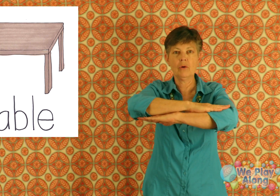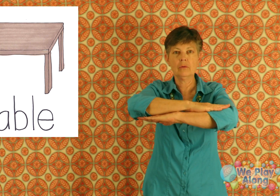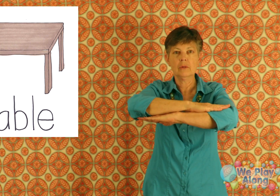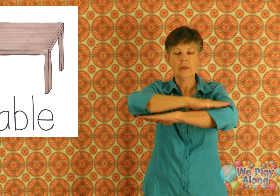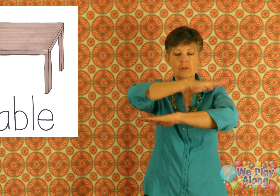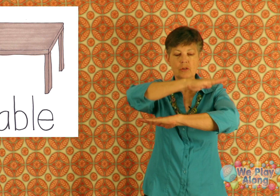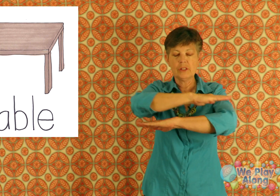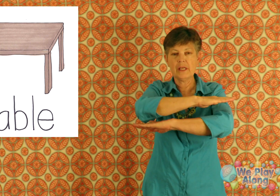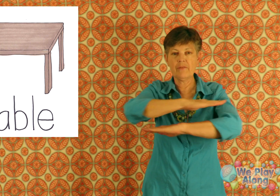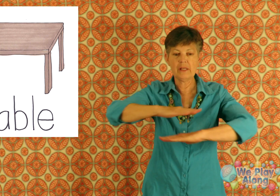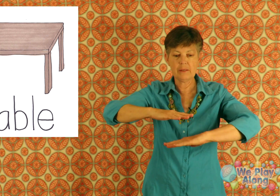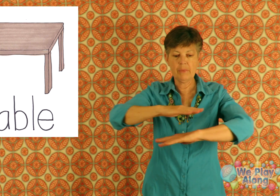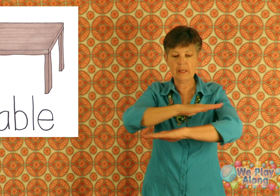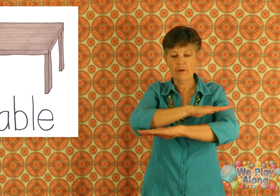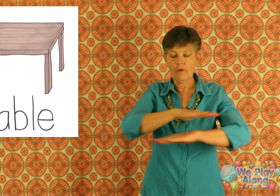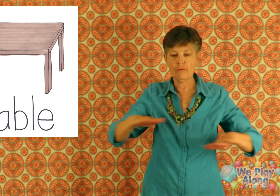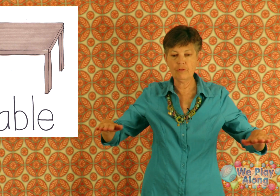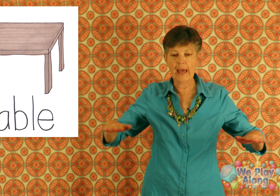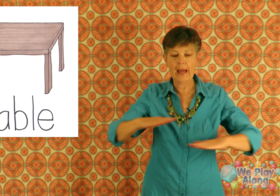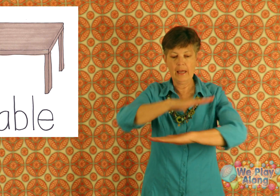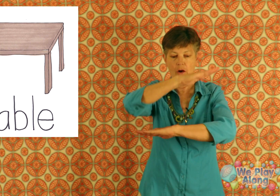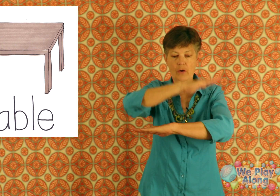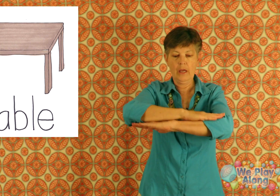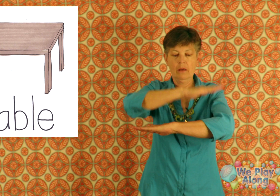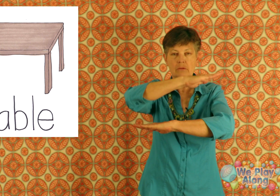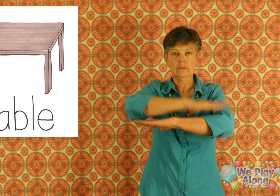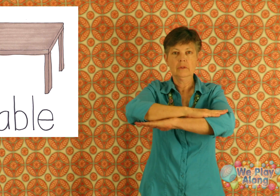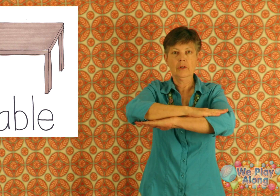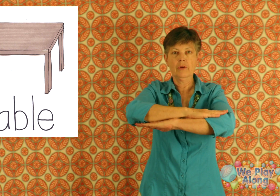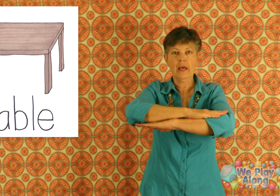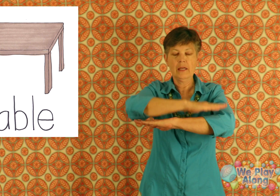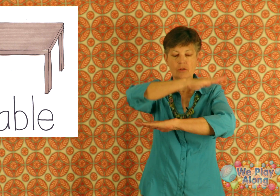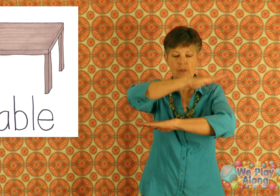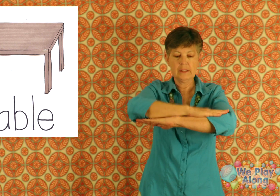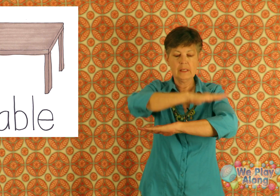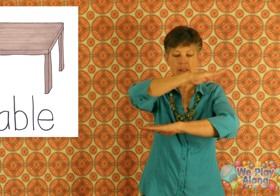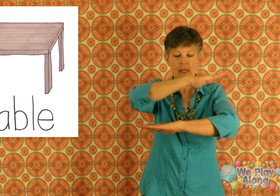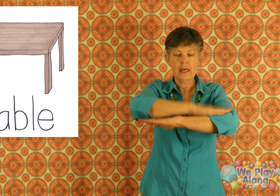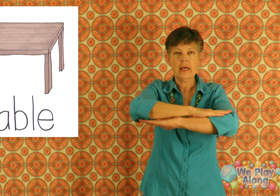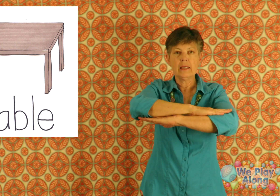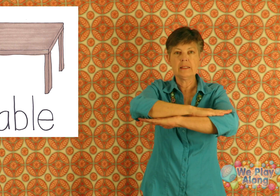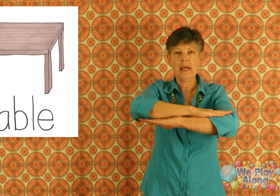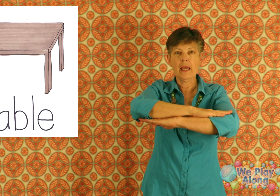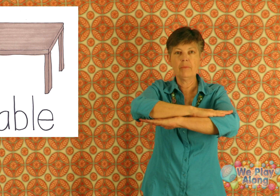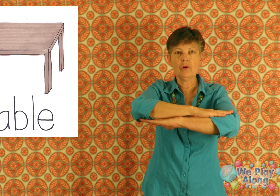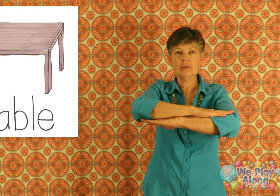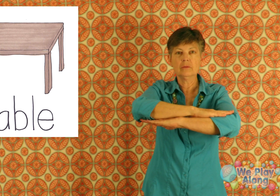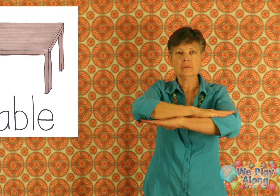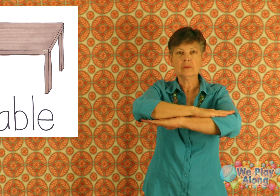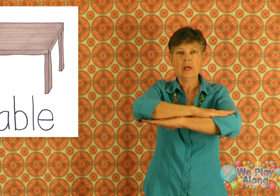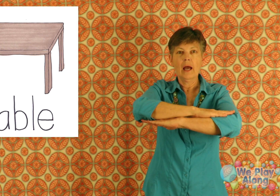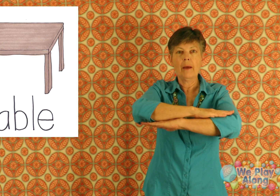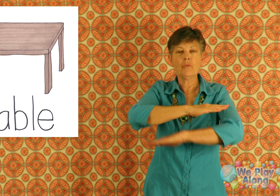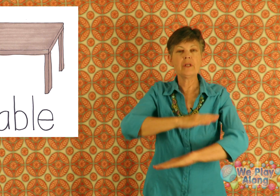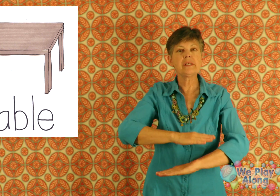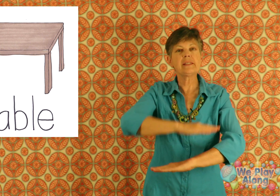table. So just think of it as a big flat area. Okay, so this is table. I'm going to set